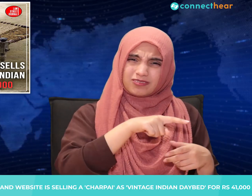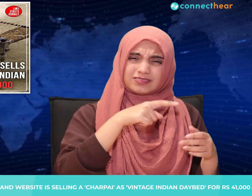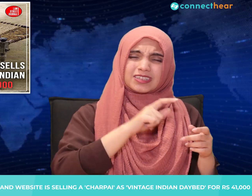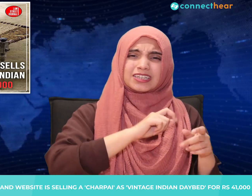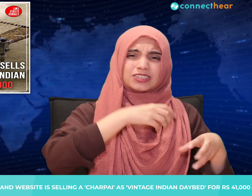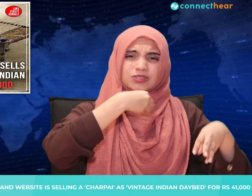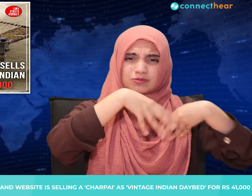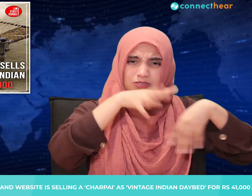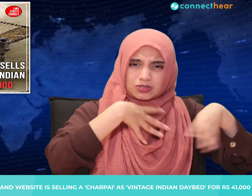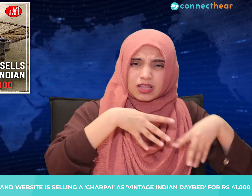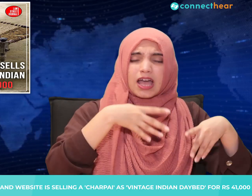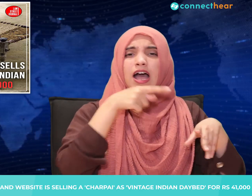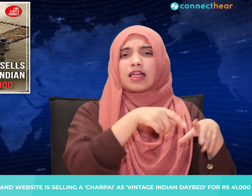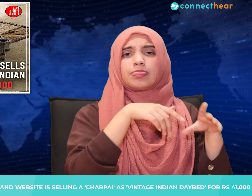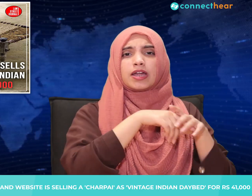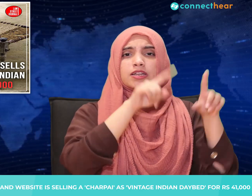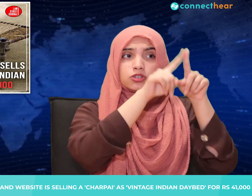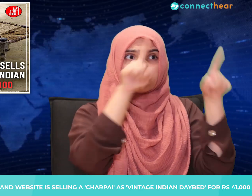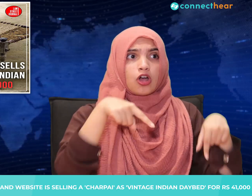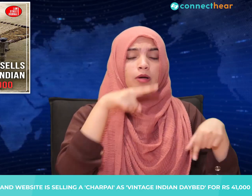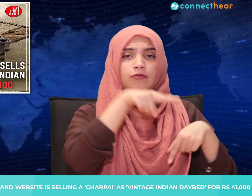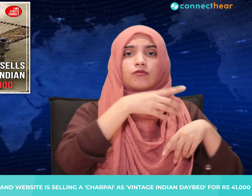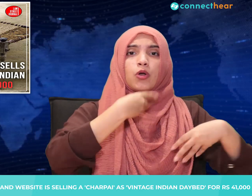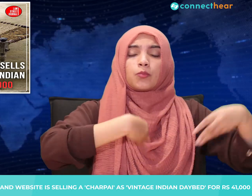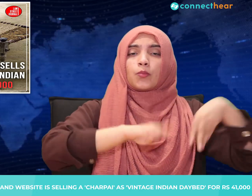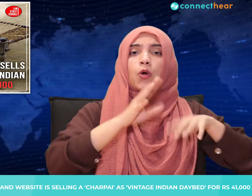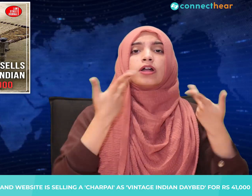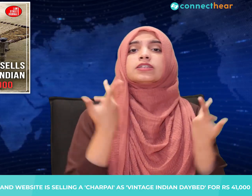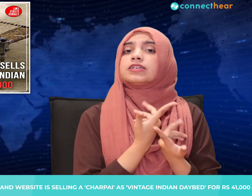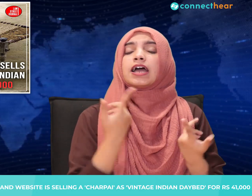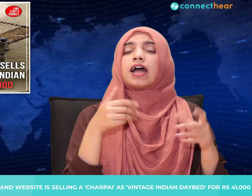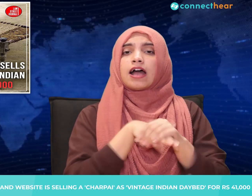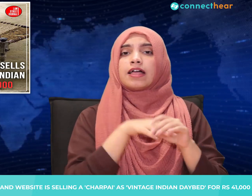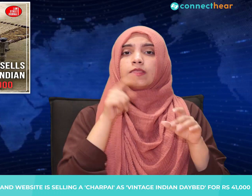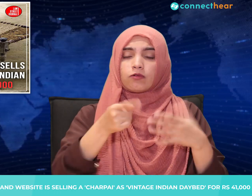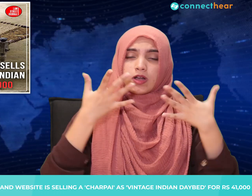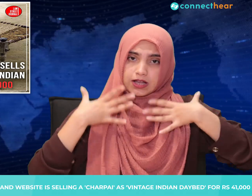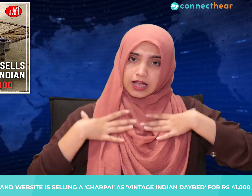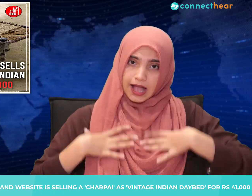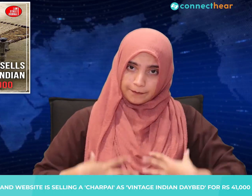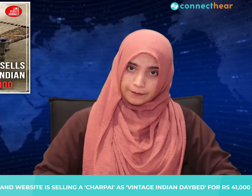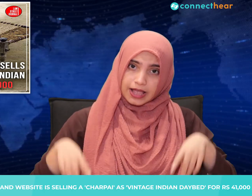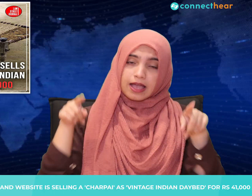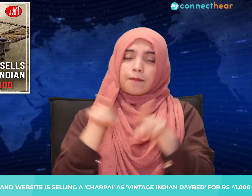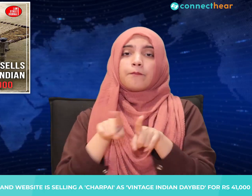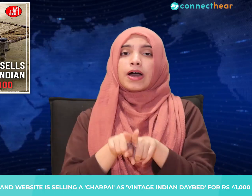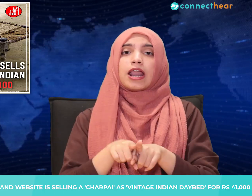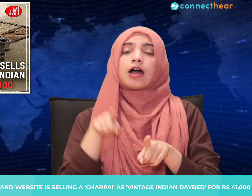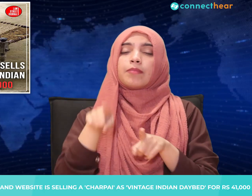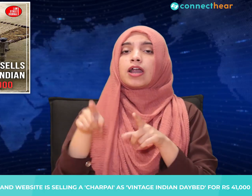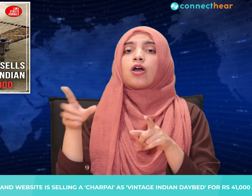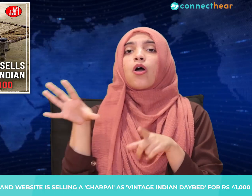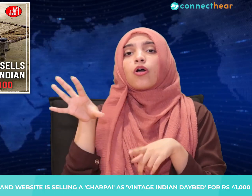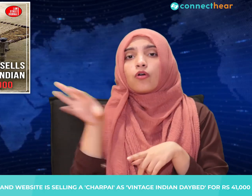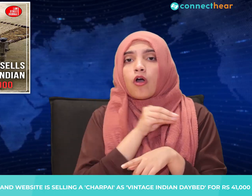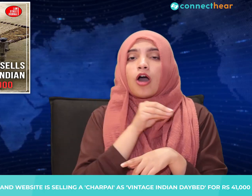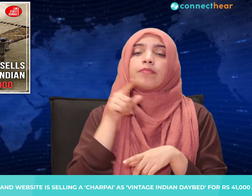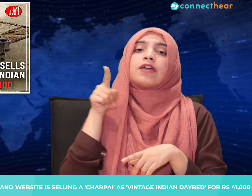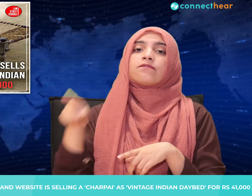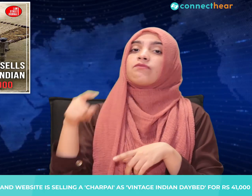boho dresses. The dresses by the clothing brand look very similar to the traditional kurtis